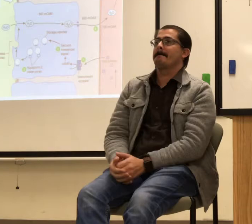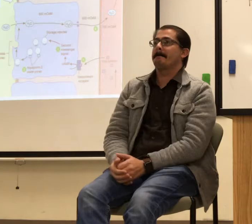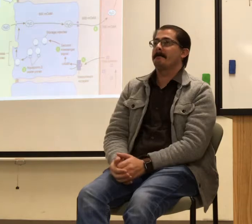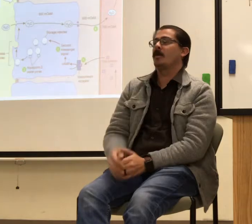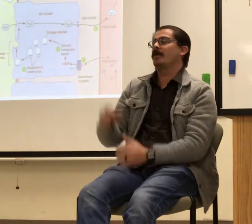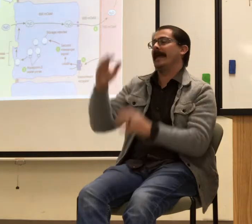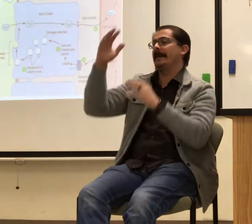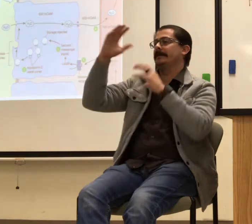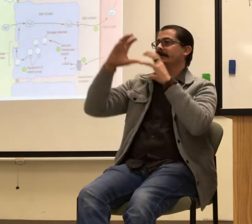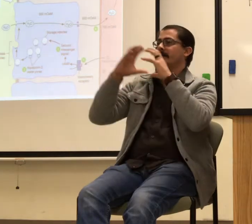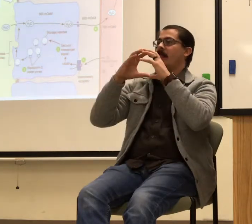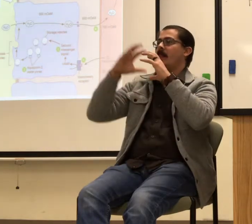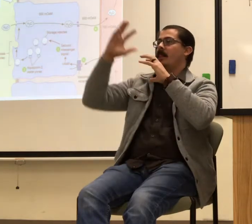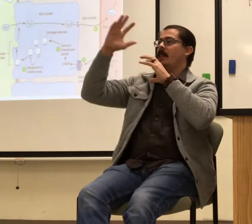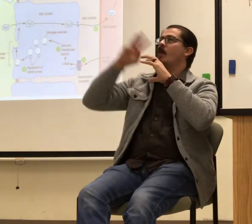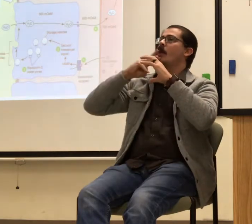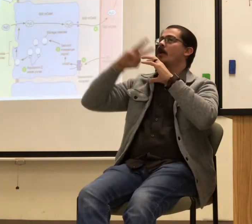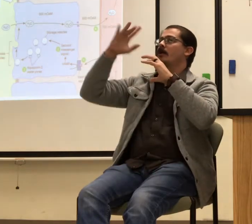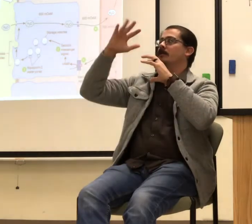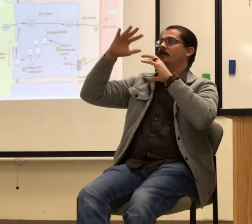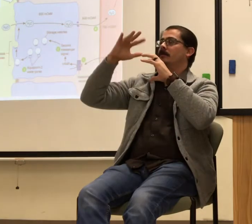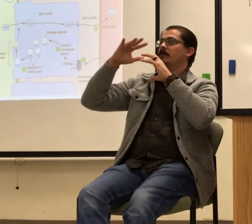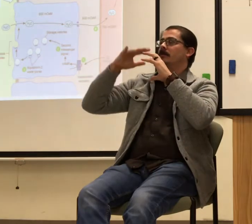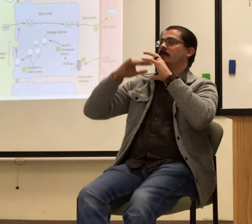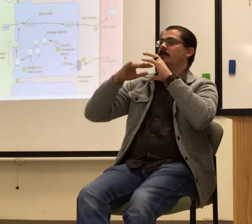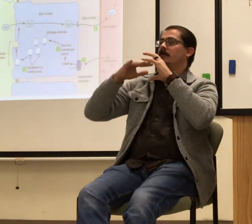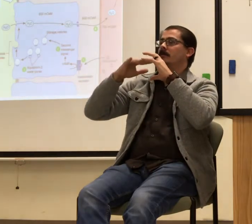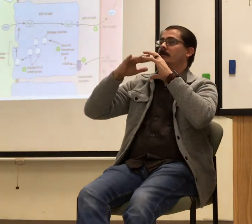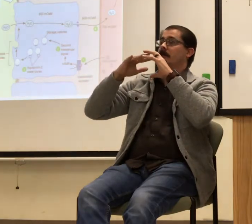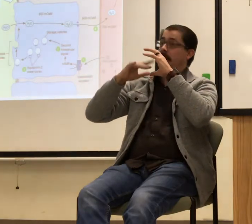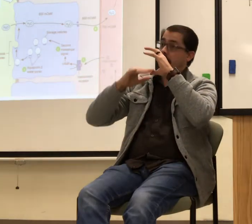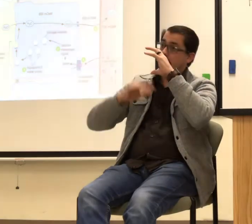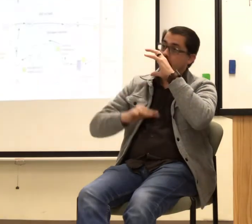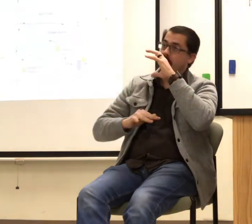into the cell. It's got to flow through the other side.